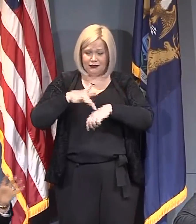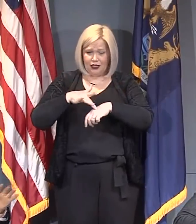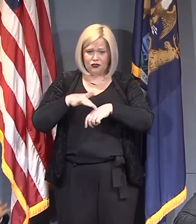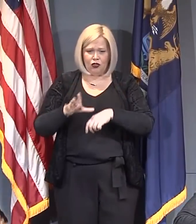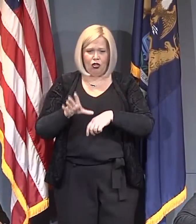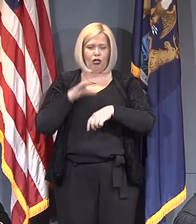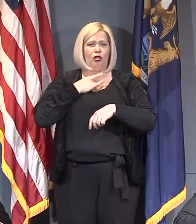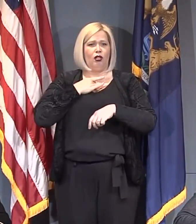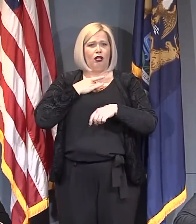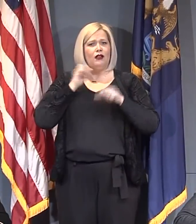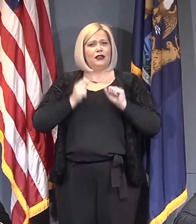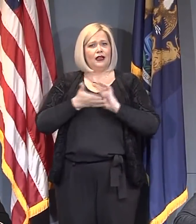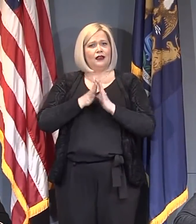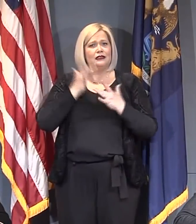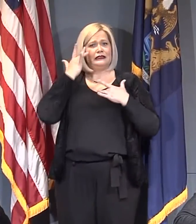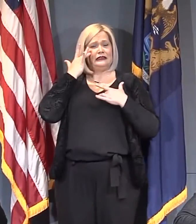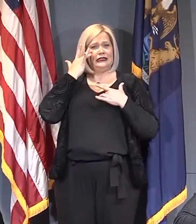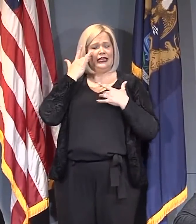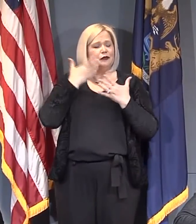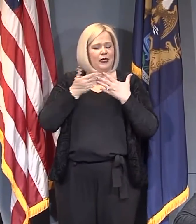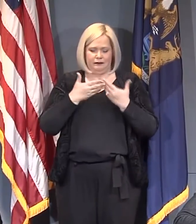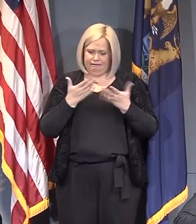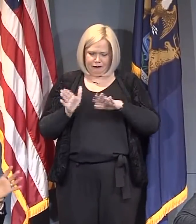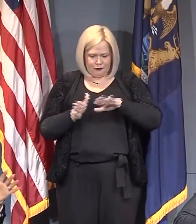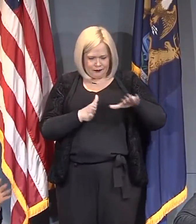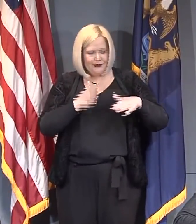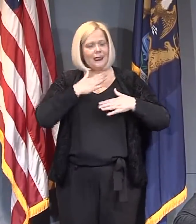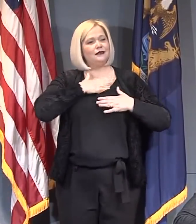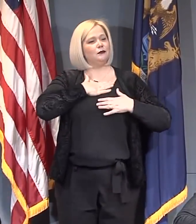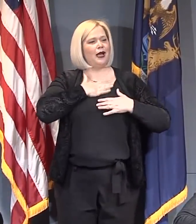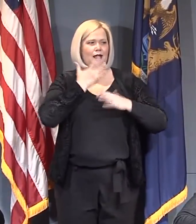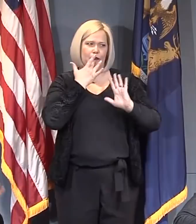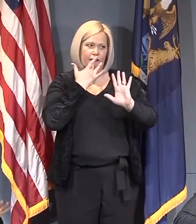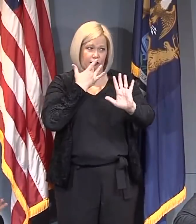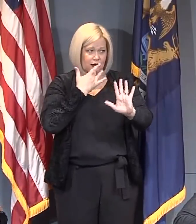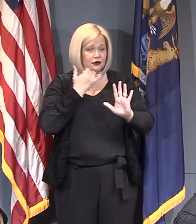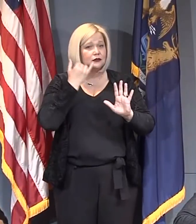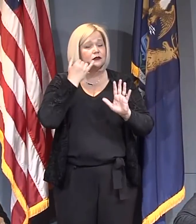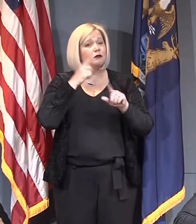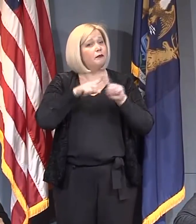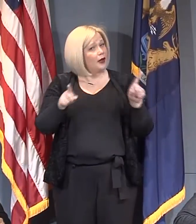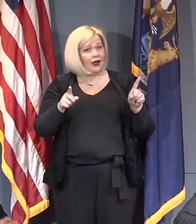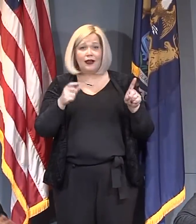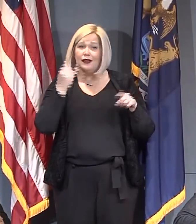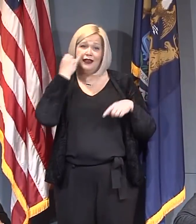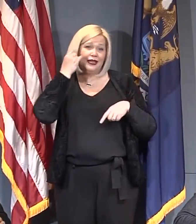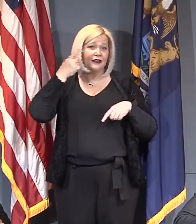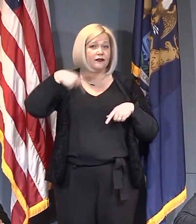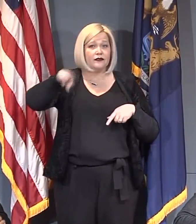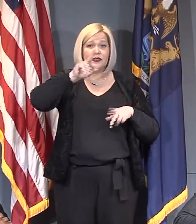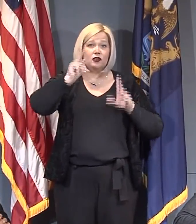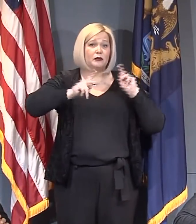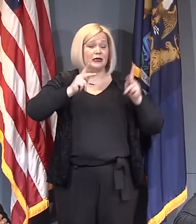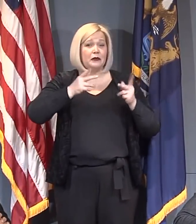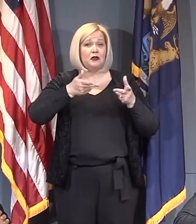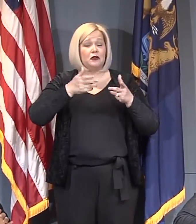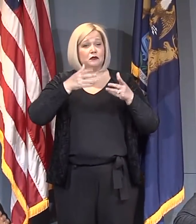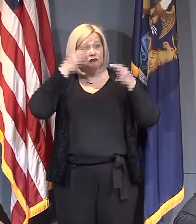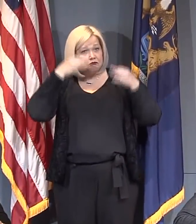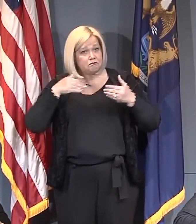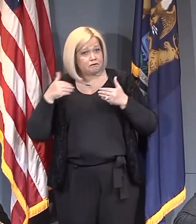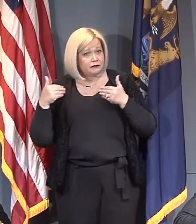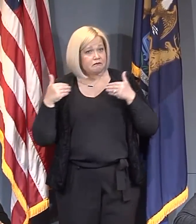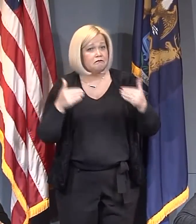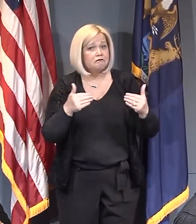But despite all of that, that's what my preference. If the people are going to come to town, I ask that they